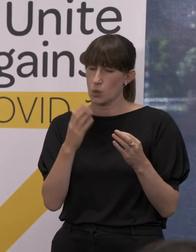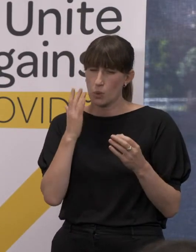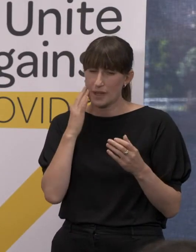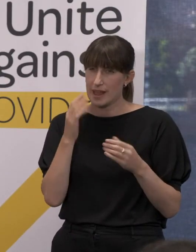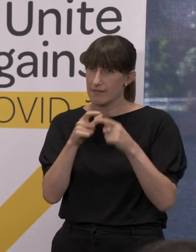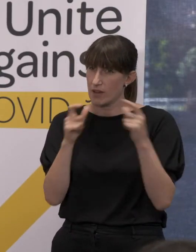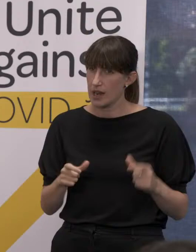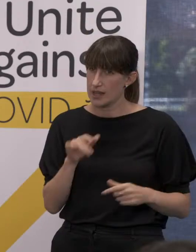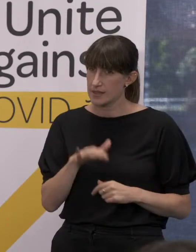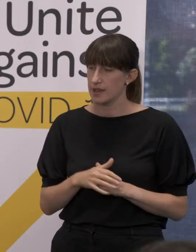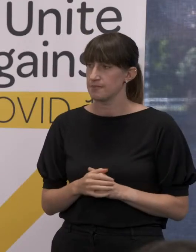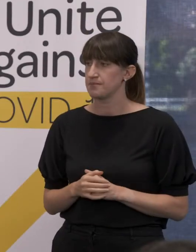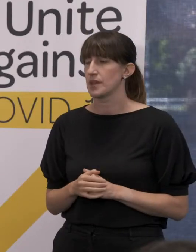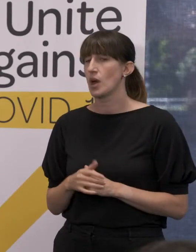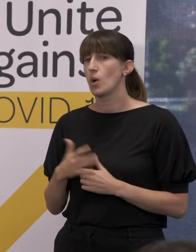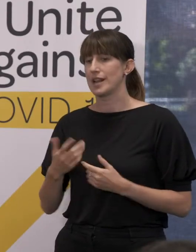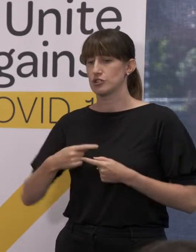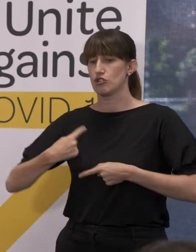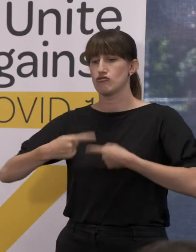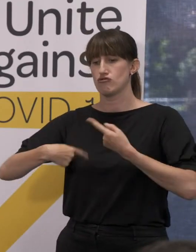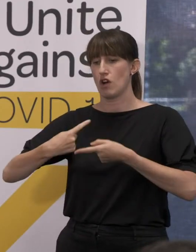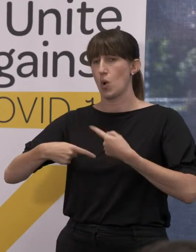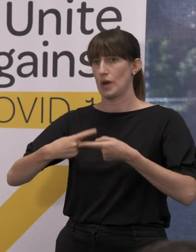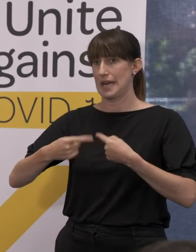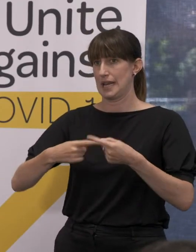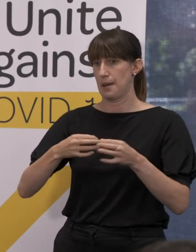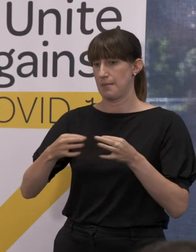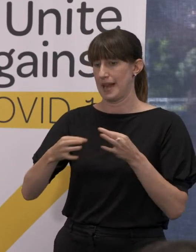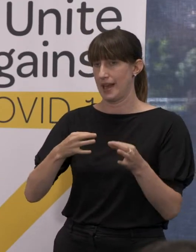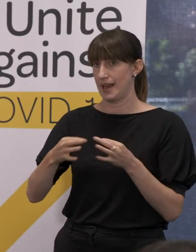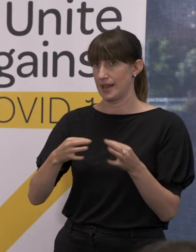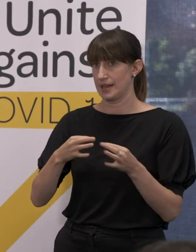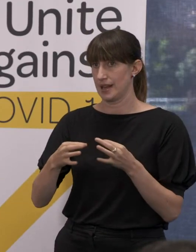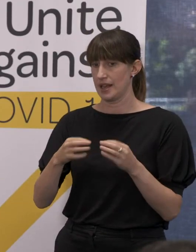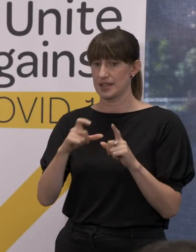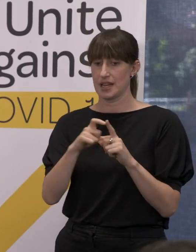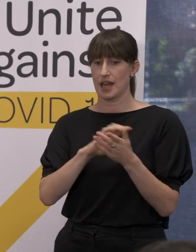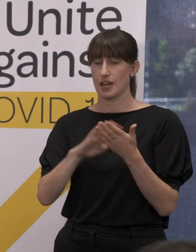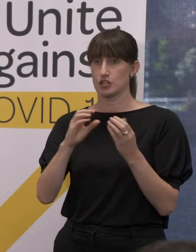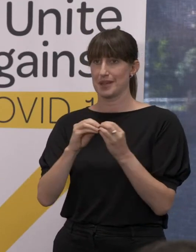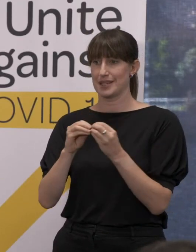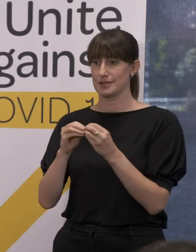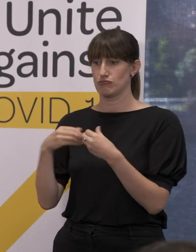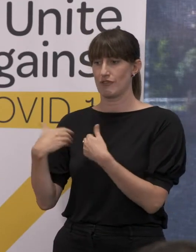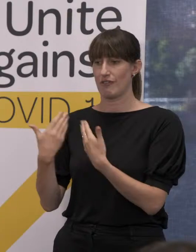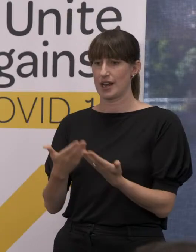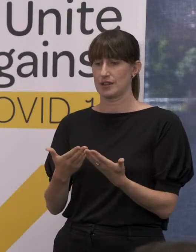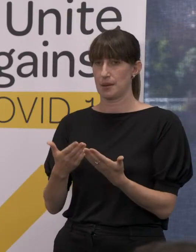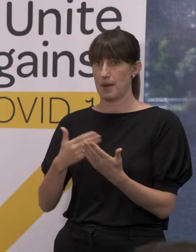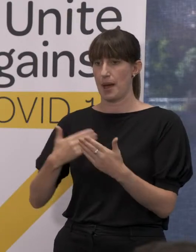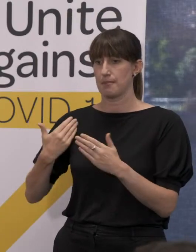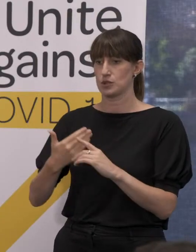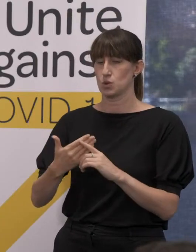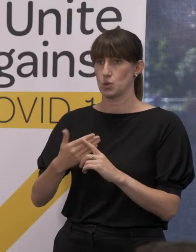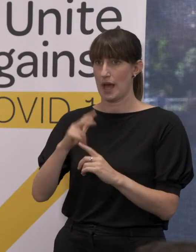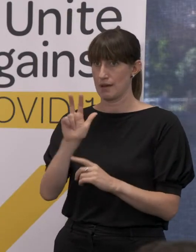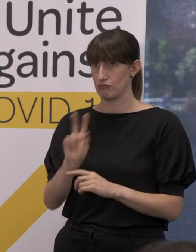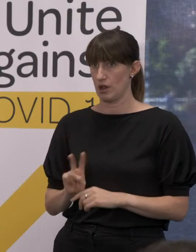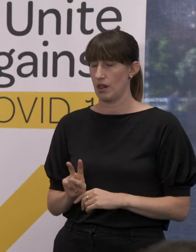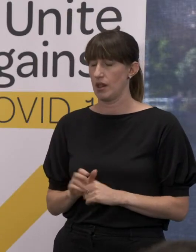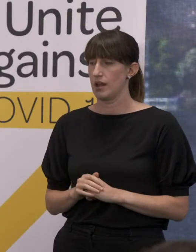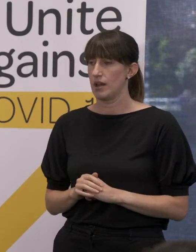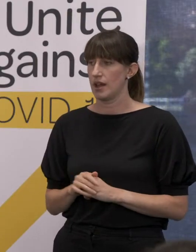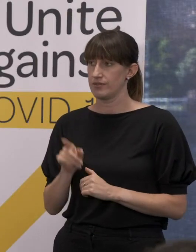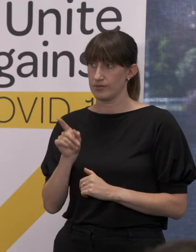the DHB's provided their initial plans through to the end of April, and that's the basis of the figures provided yesterday. And